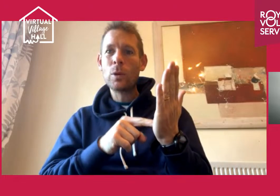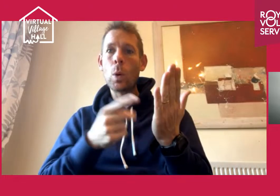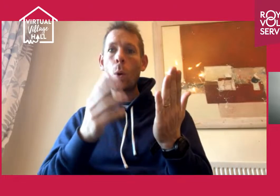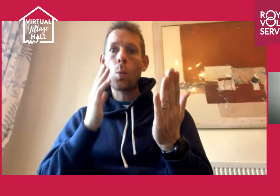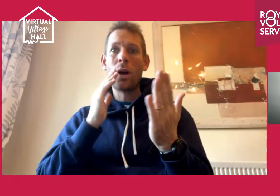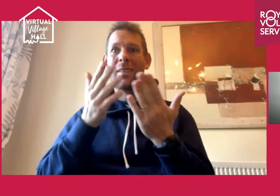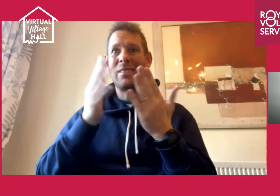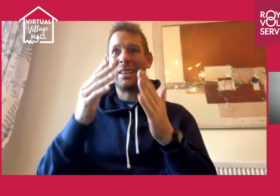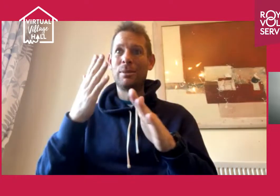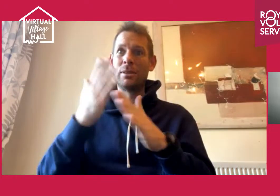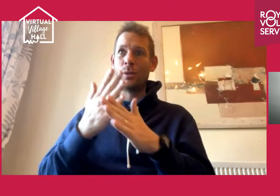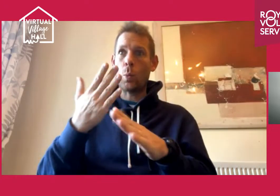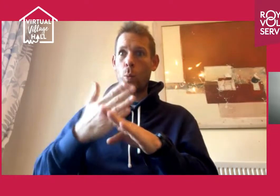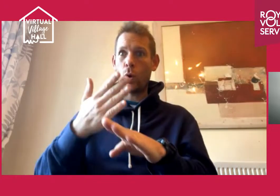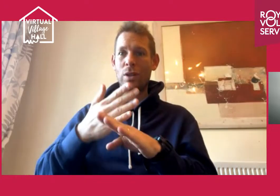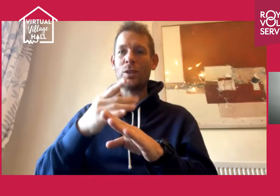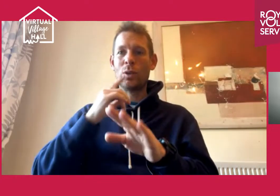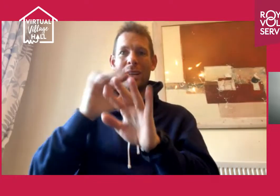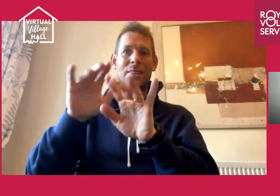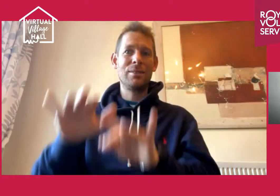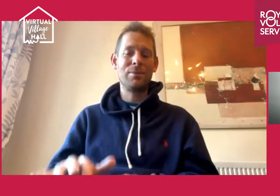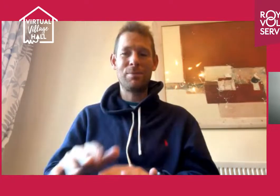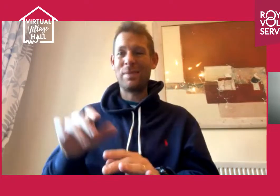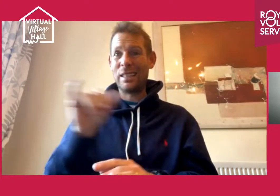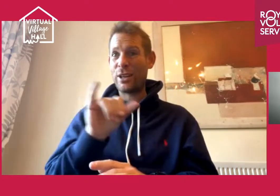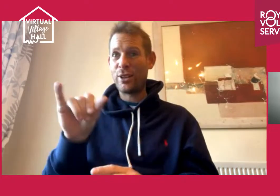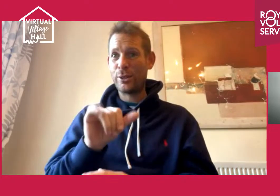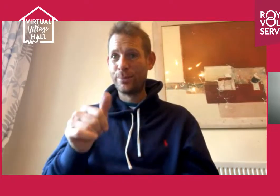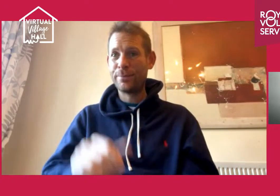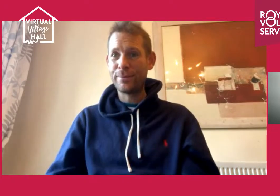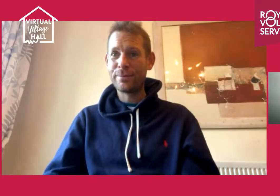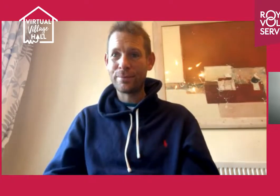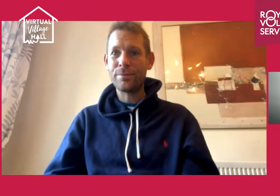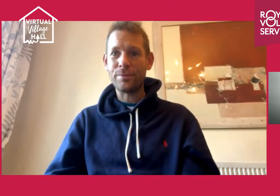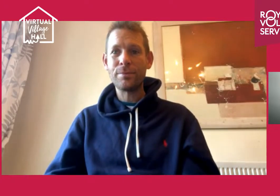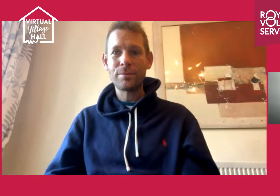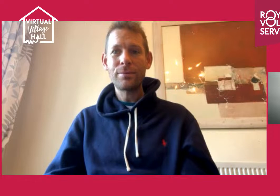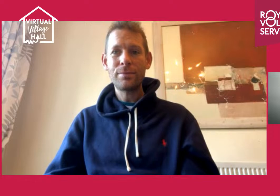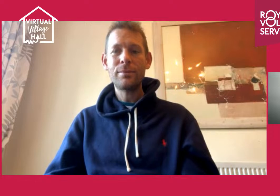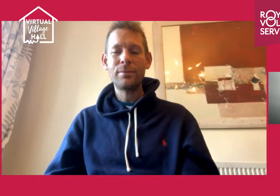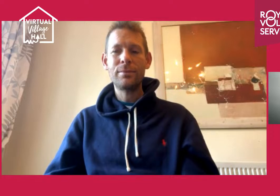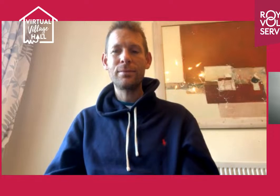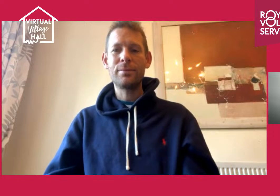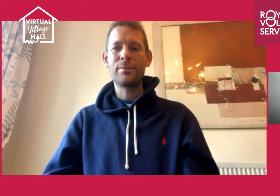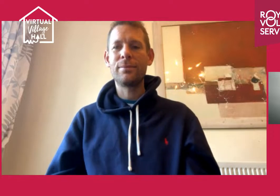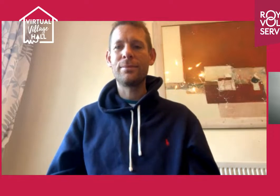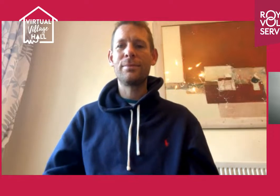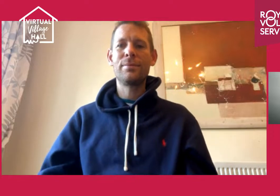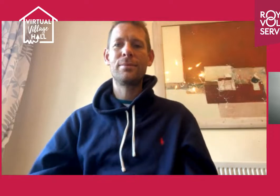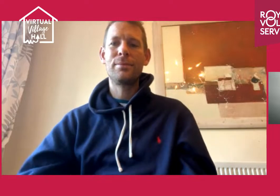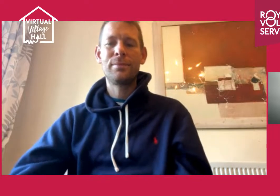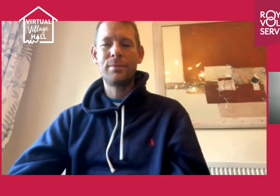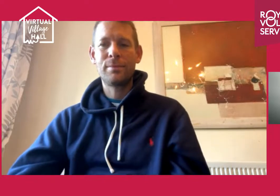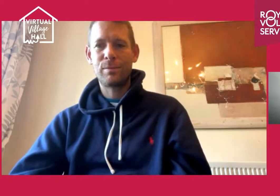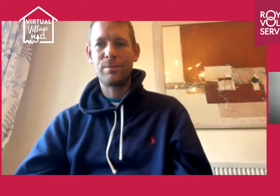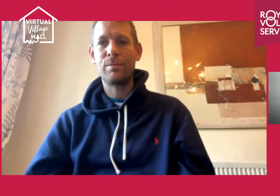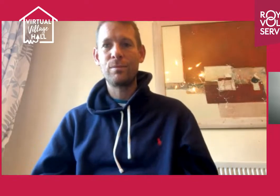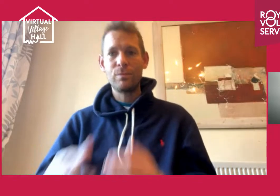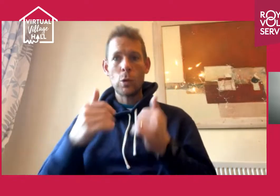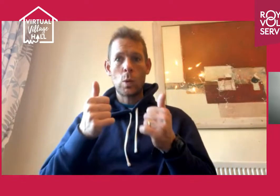Maybe next time we could just write down the questions and then maybe just hold them for the next time, and hopefully then the